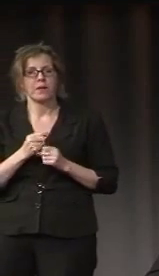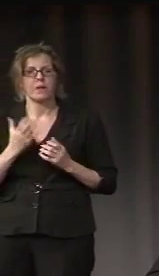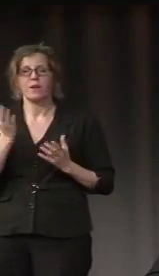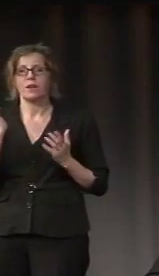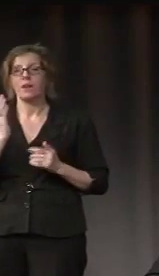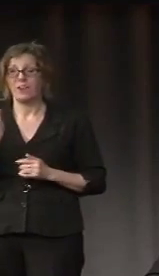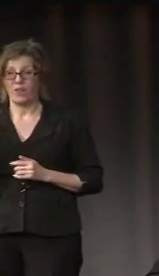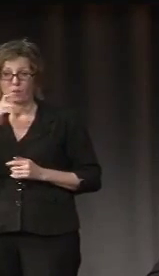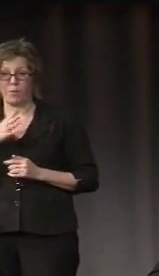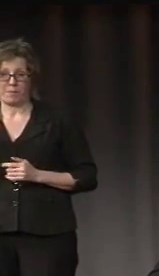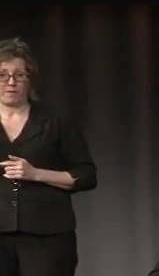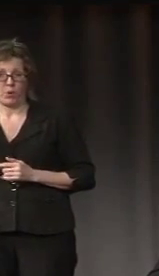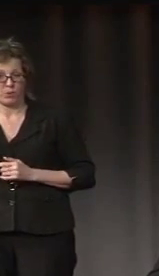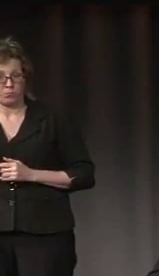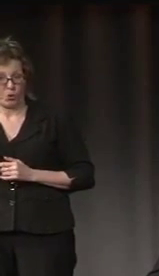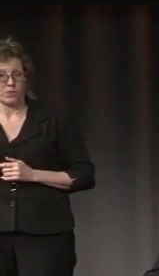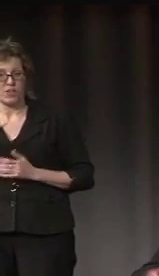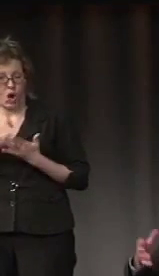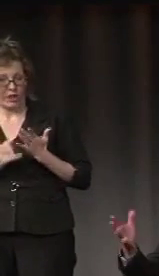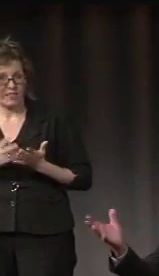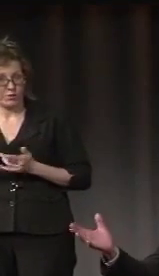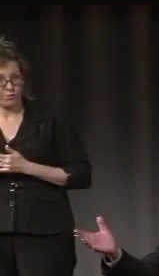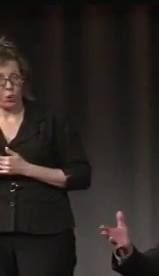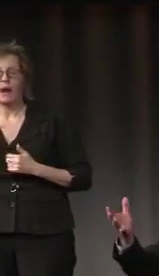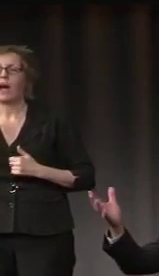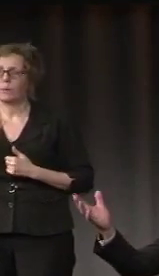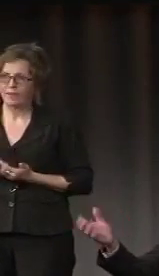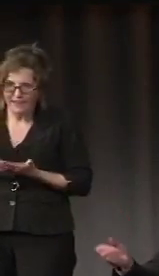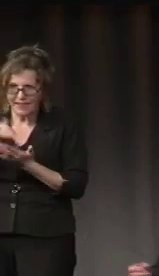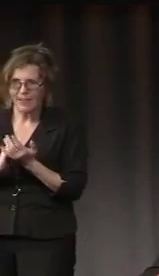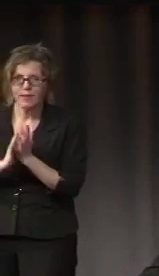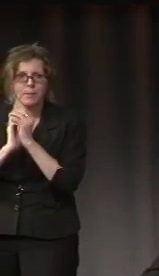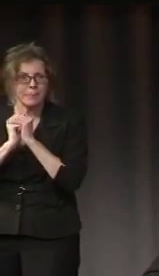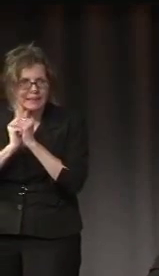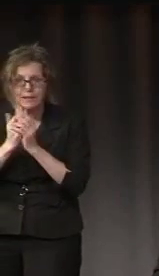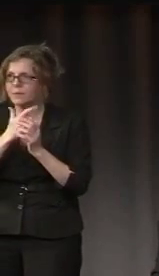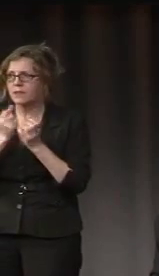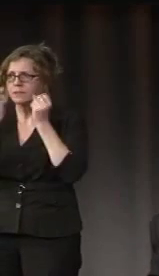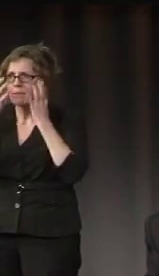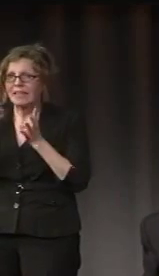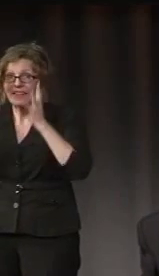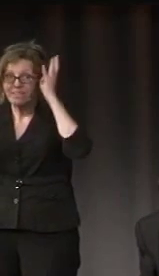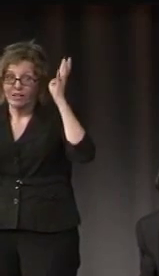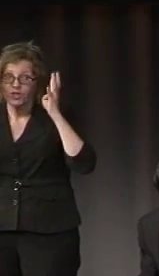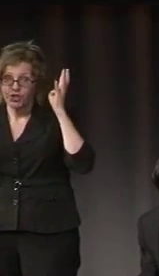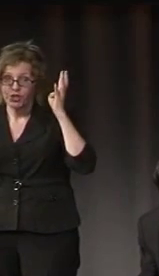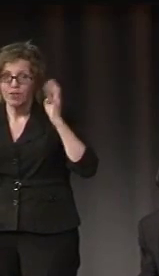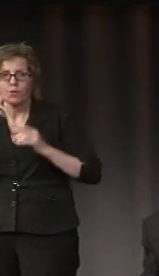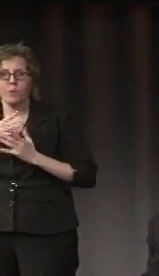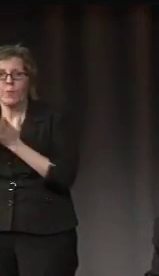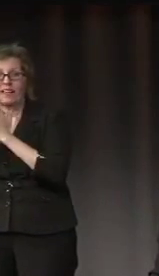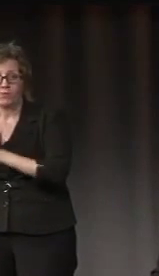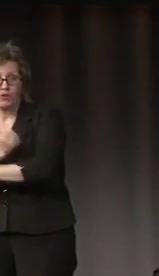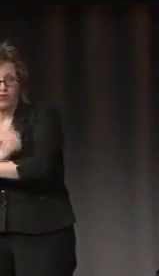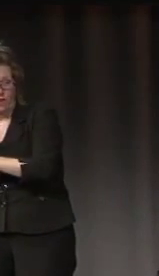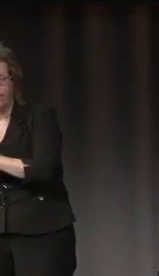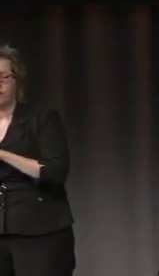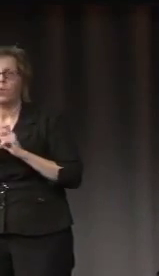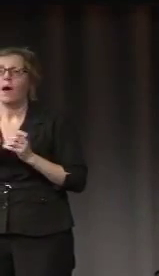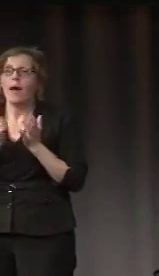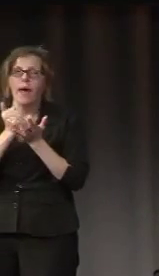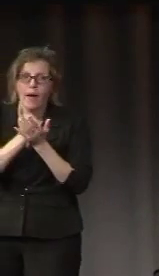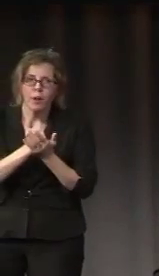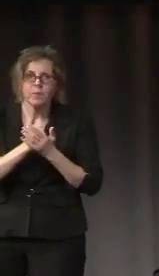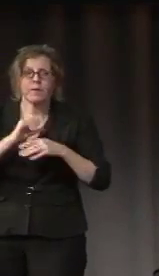special. Oh. I'm making another plea, because here there are lots of inventors in MIT, for helping the geophysicists to build